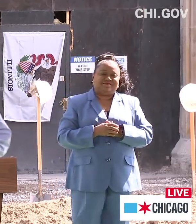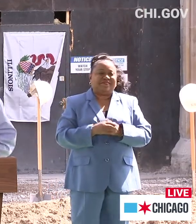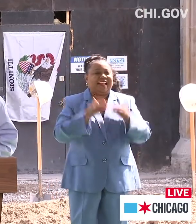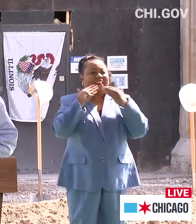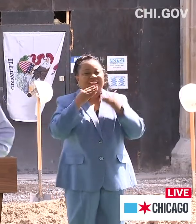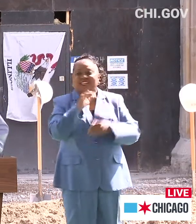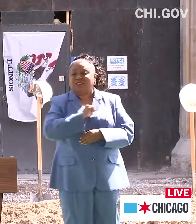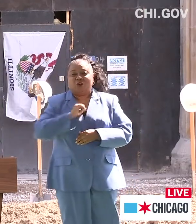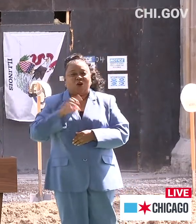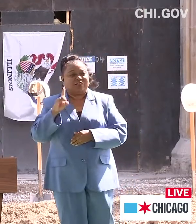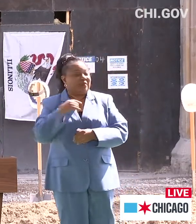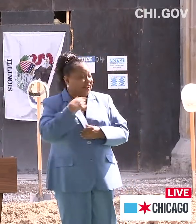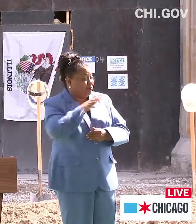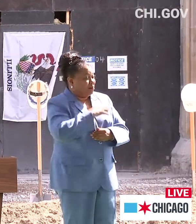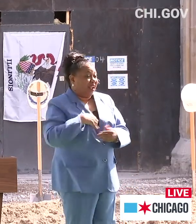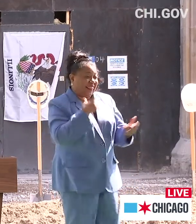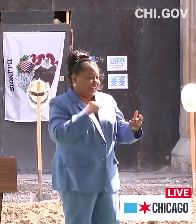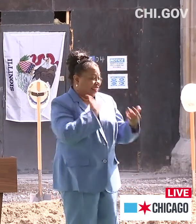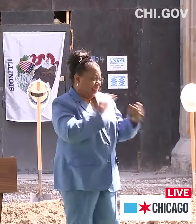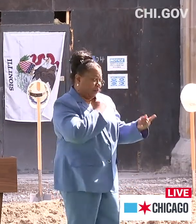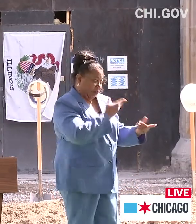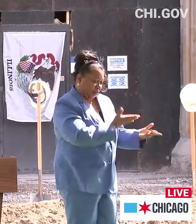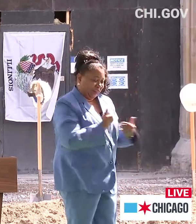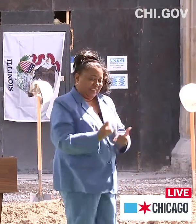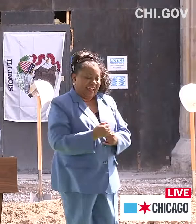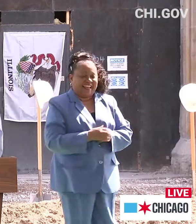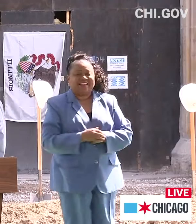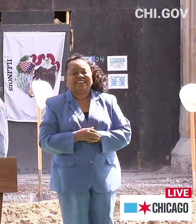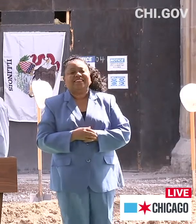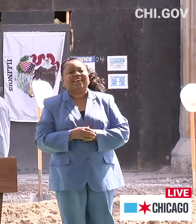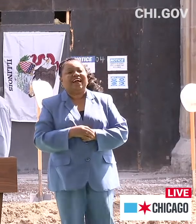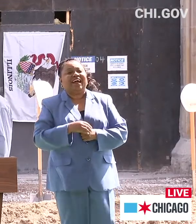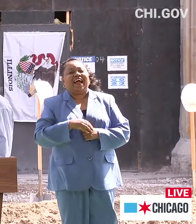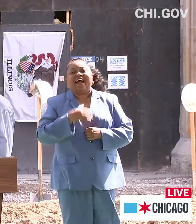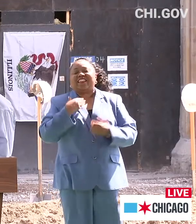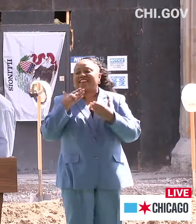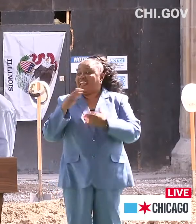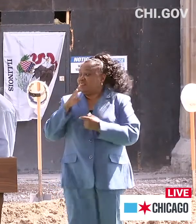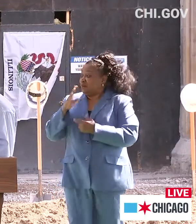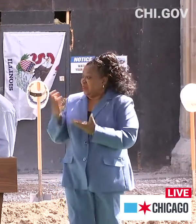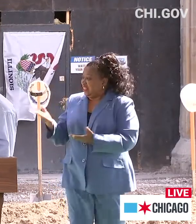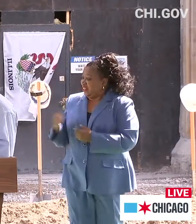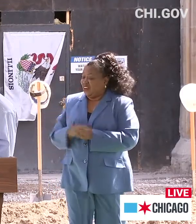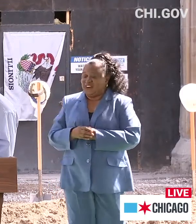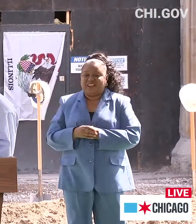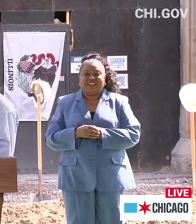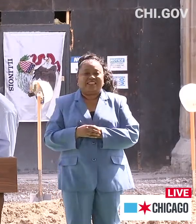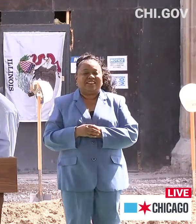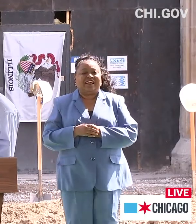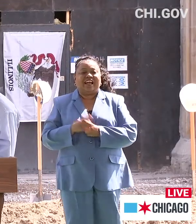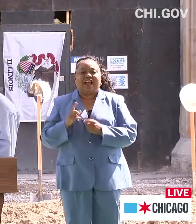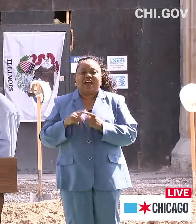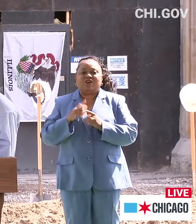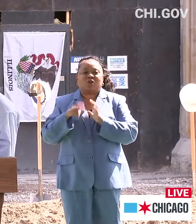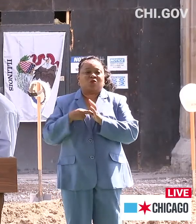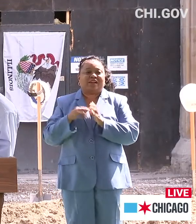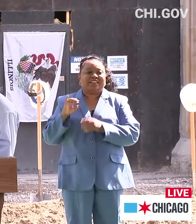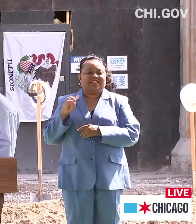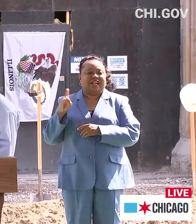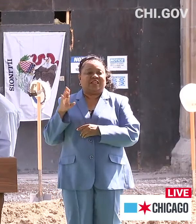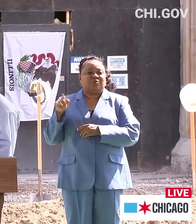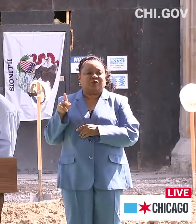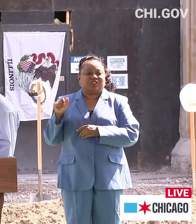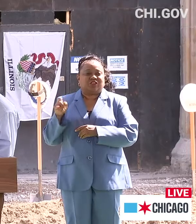Thanks, Alderman. Mayor Lightfoot, thanks for being here today. Colleen Callahan, thanks for being here in the role of the state, J.B.